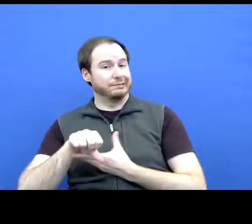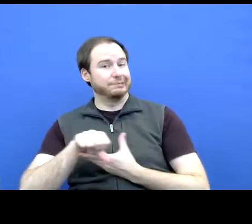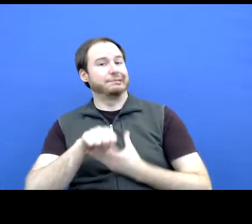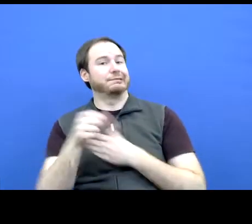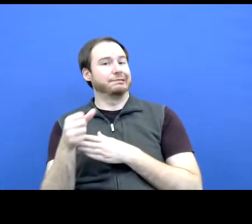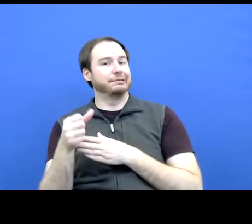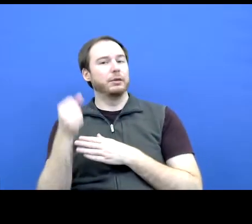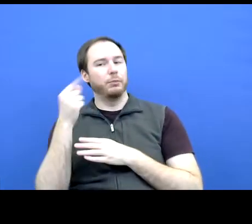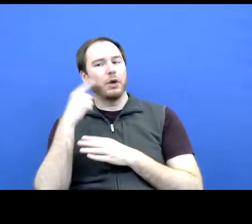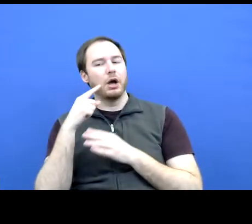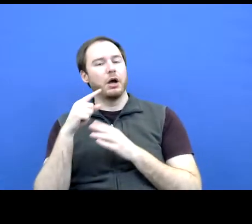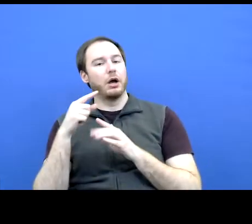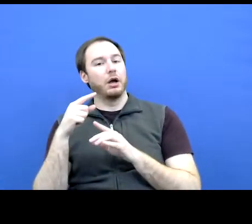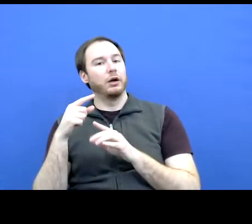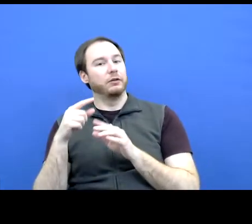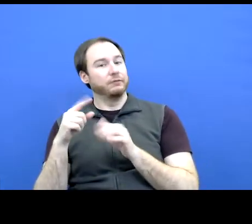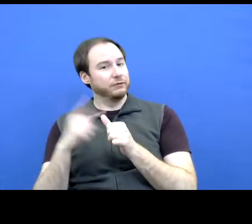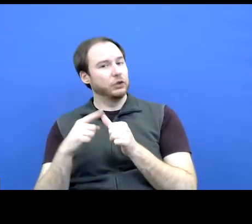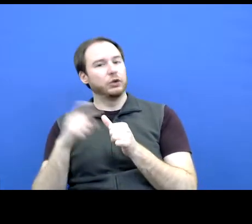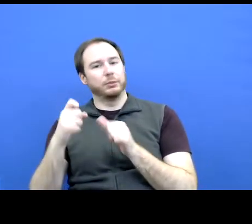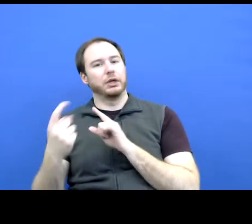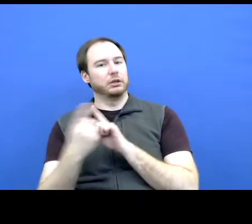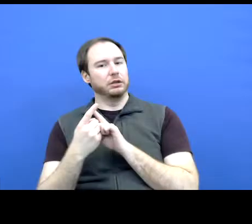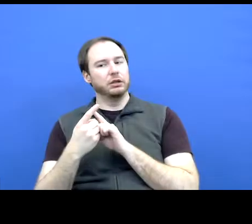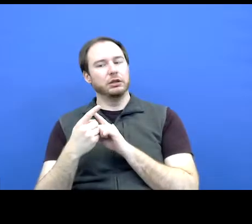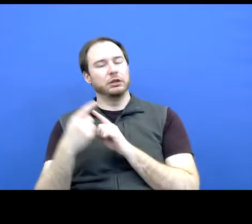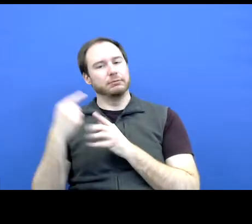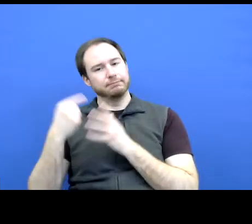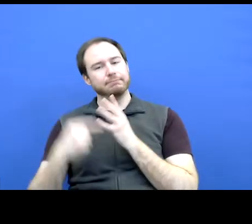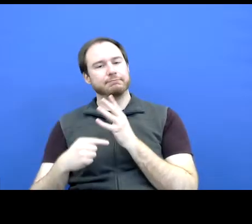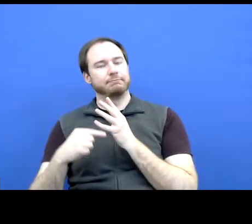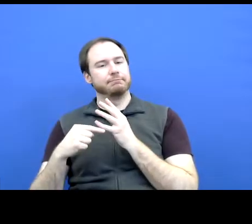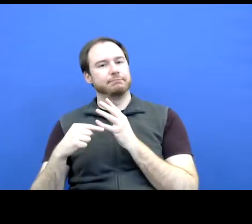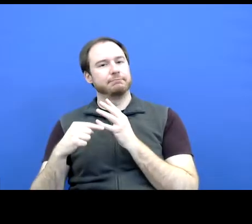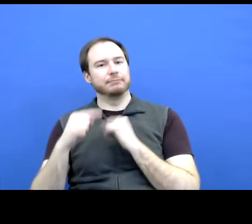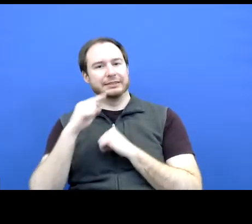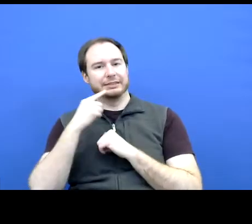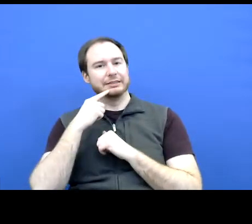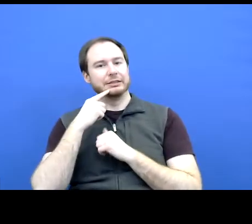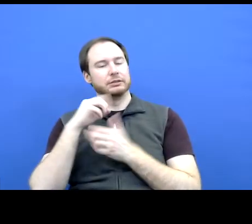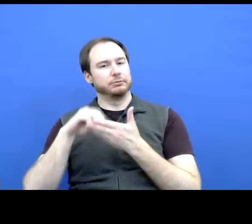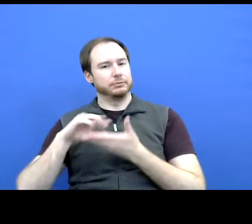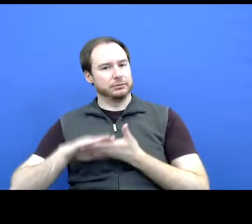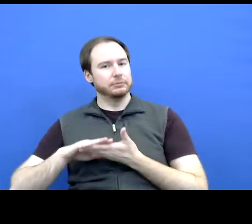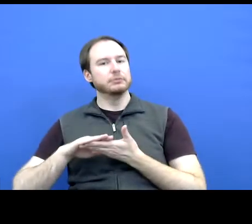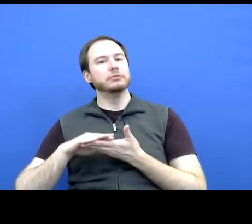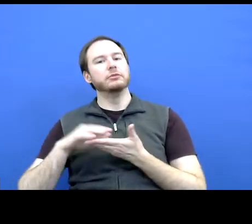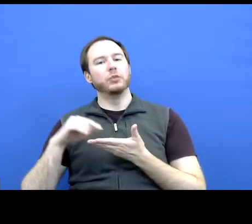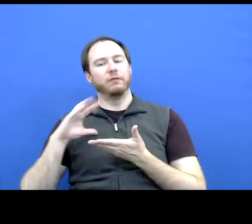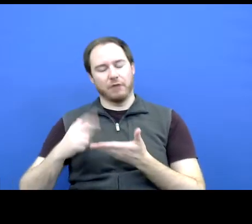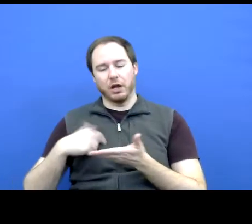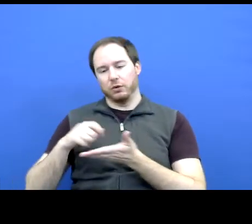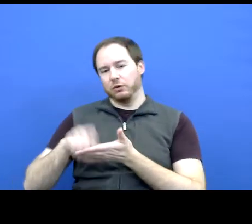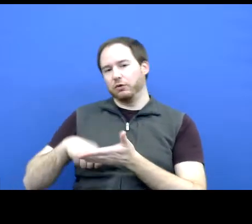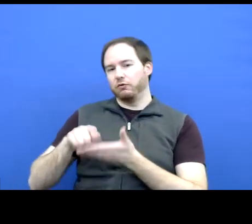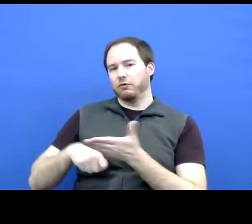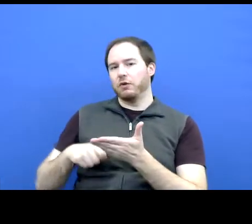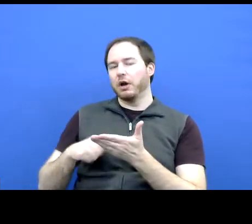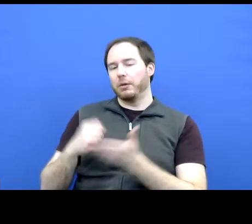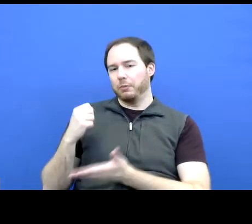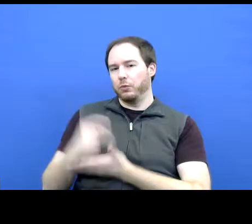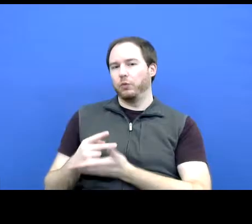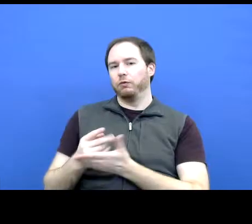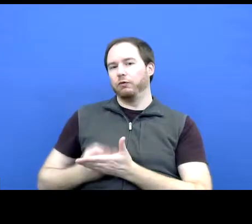those spelled out and presented as potential ways to mitigate this. And then we would write an approval resolution